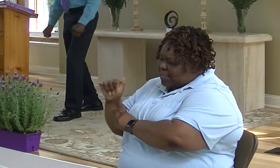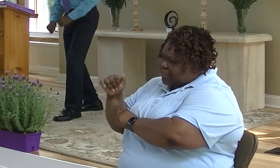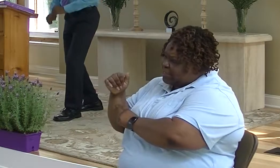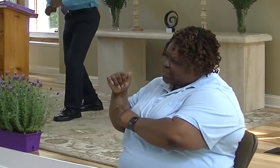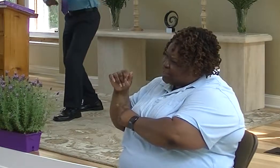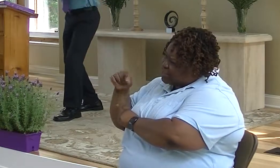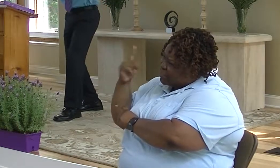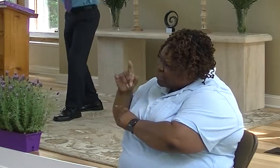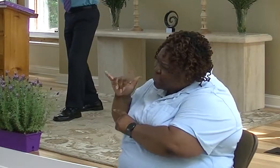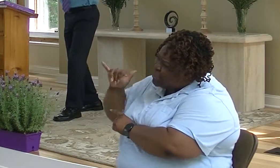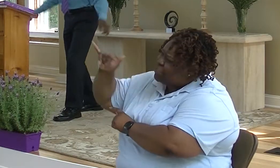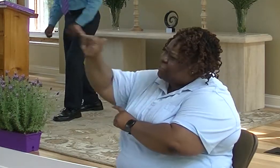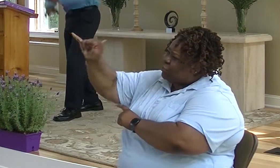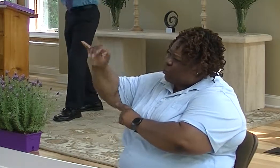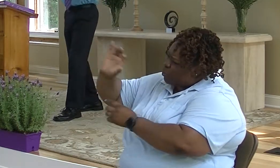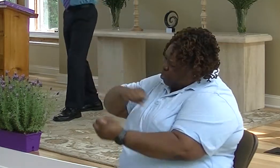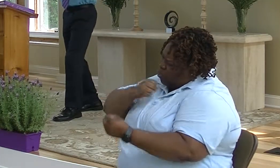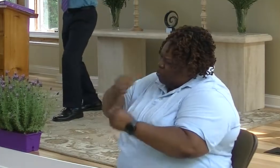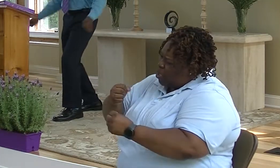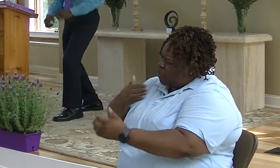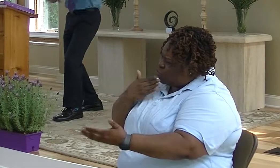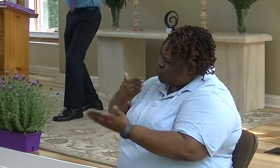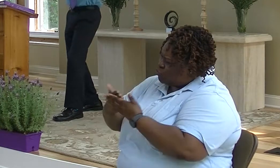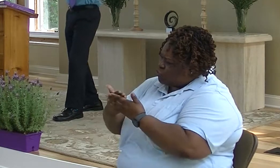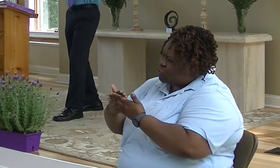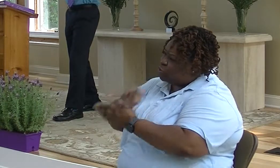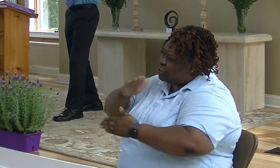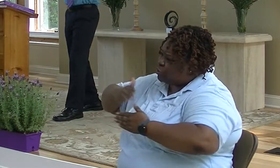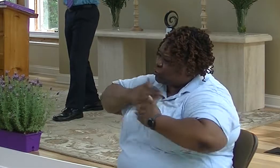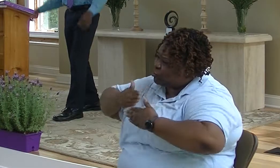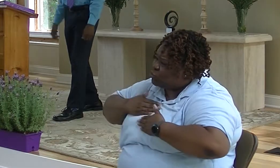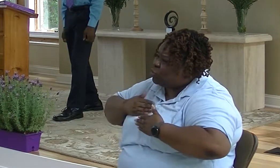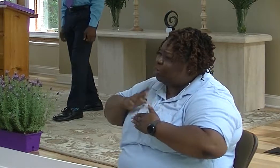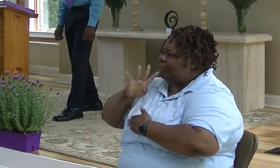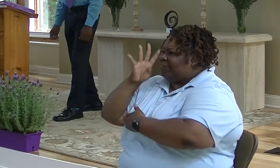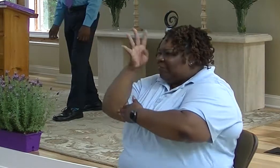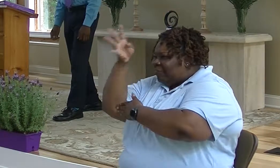good, all love, all joy, all creativity